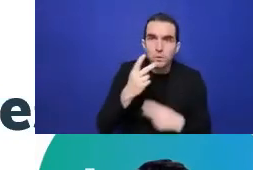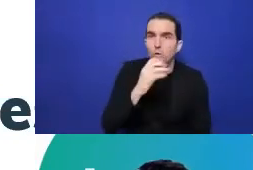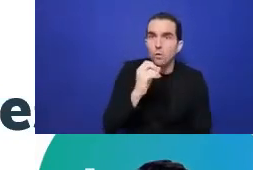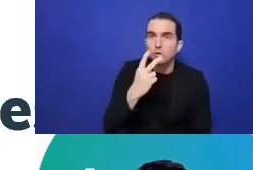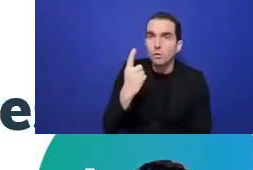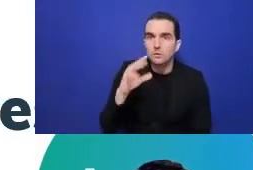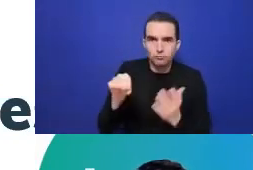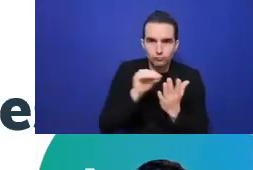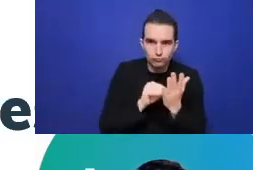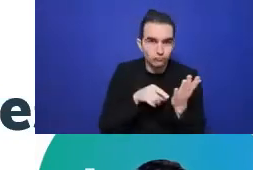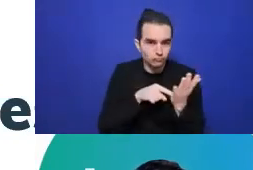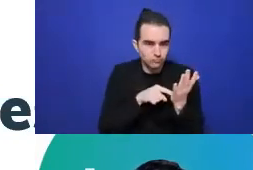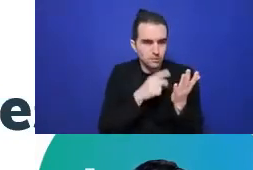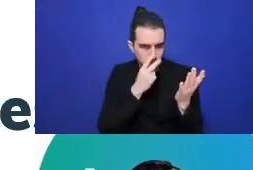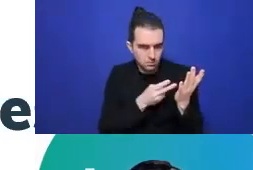2016.